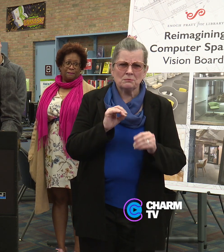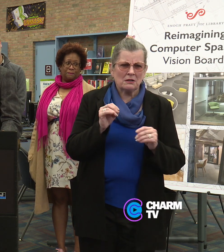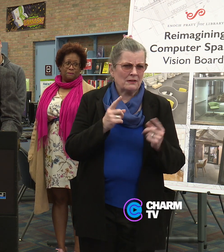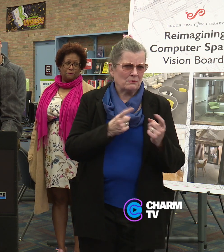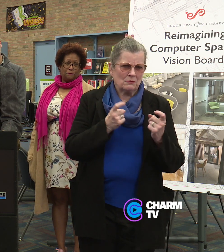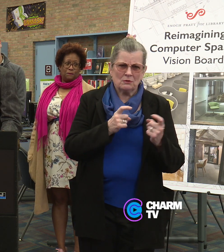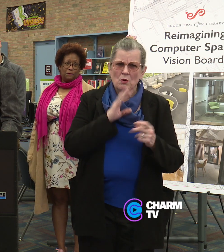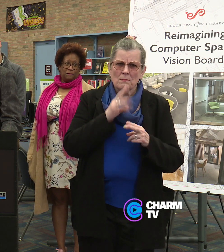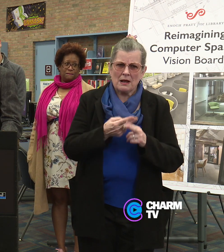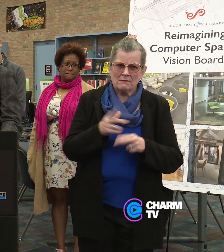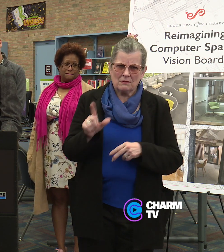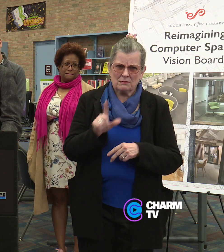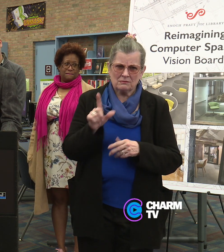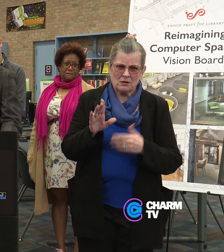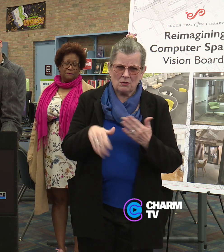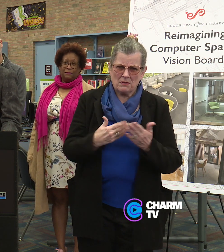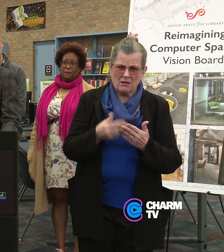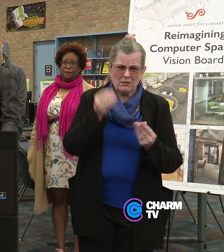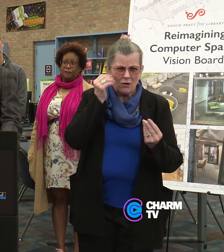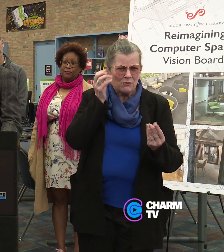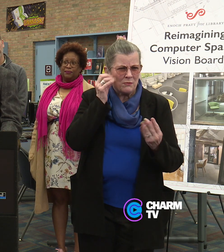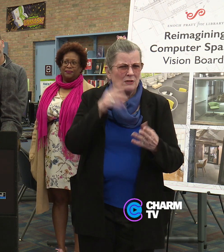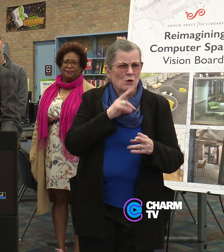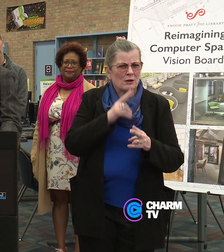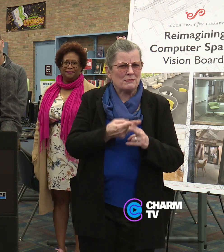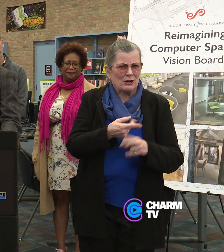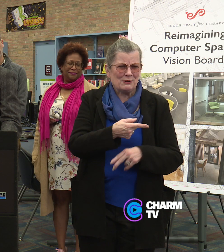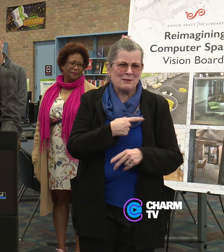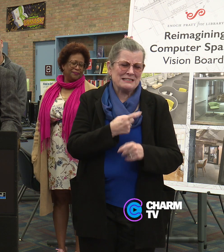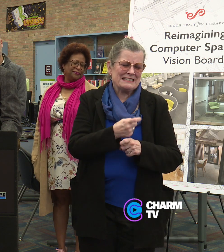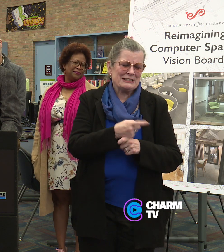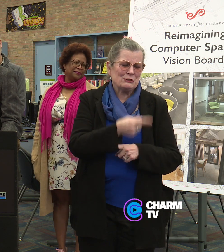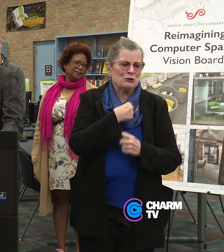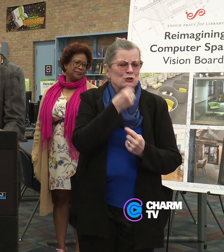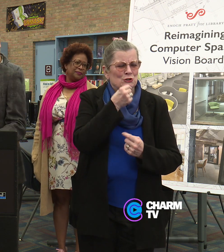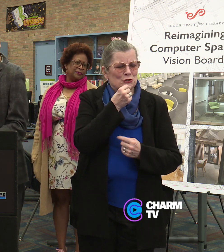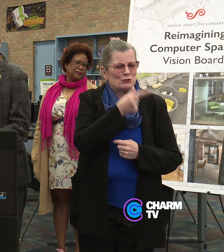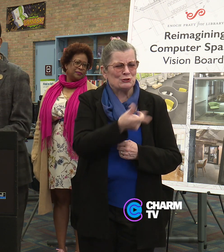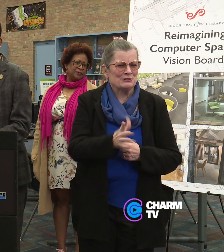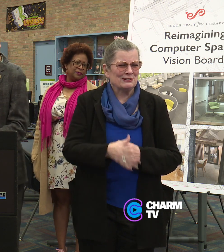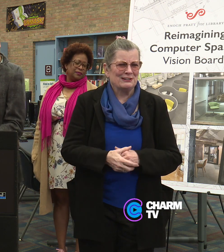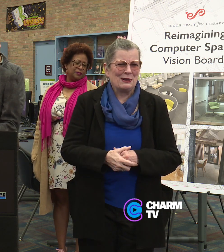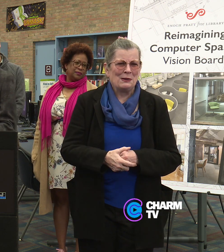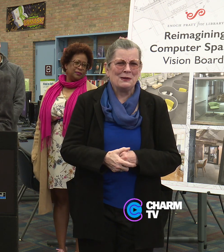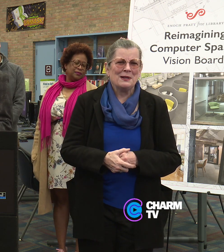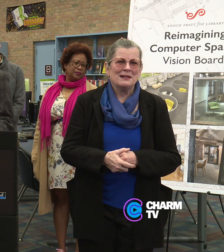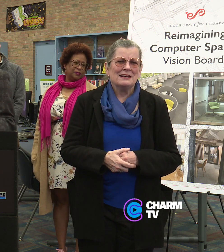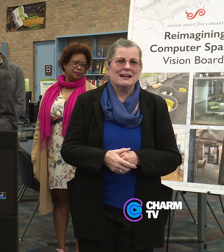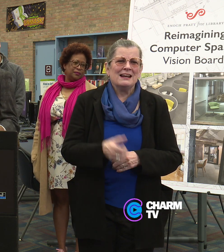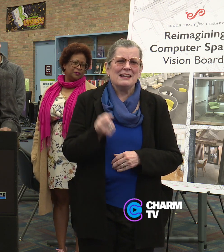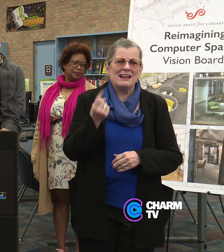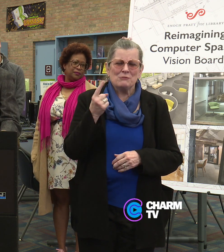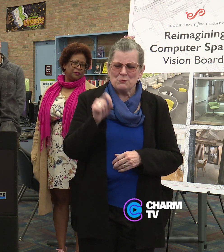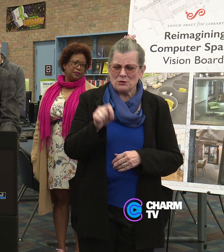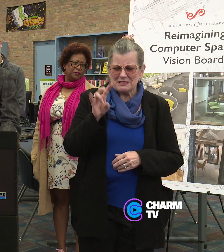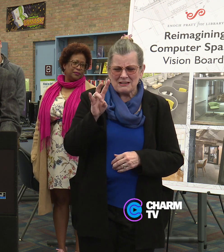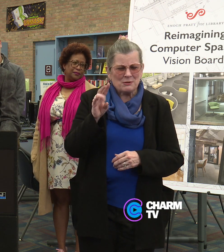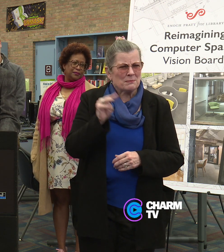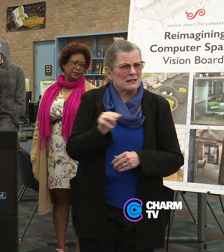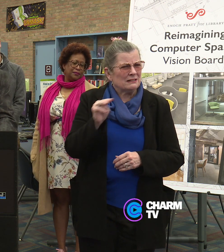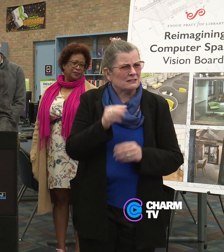all the information we need about the library. I'm just messing with you. Go ahead. The $11.7 million, this looks